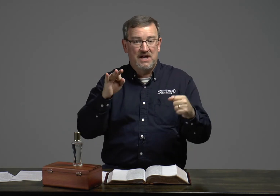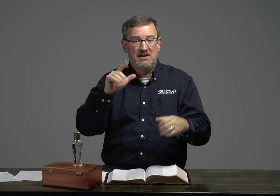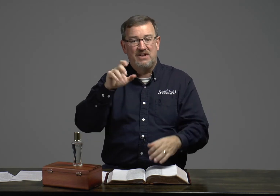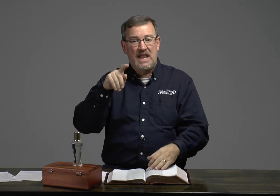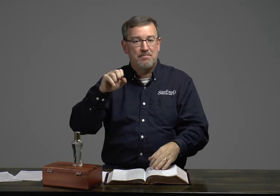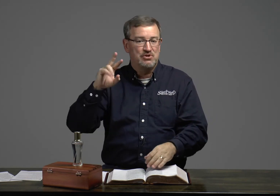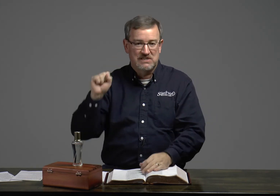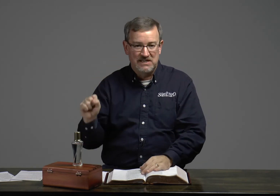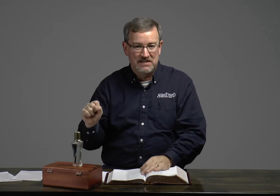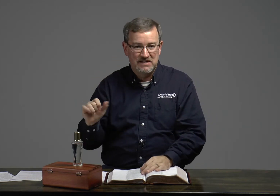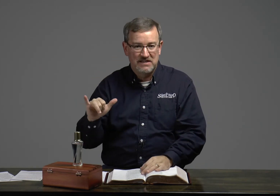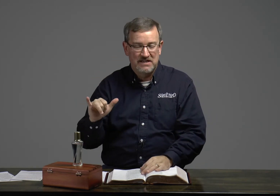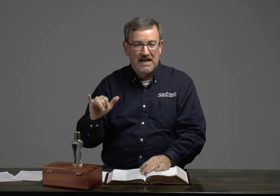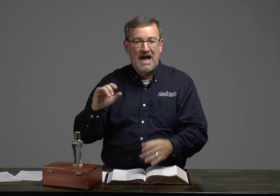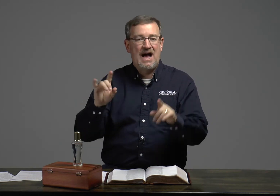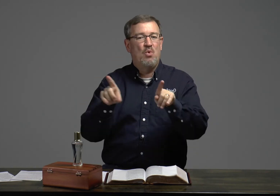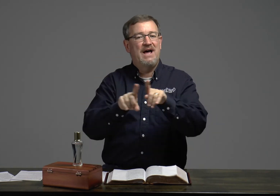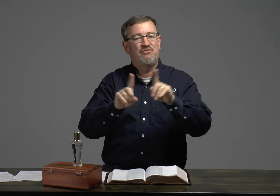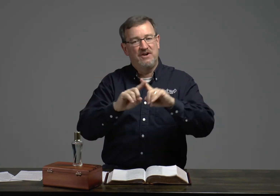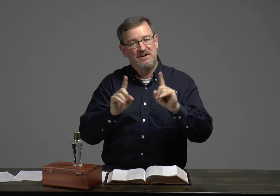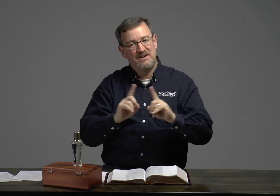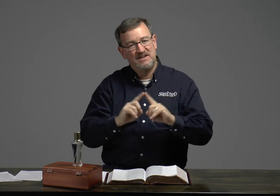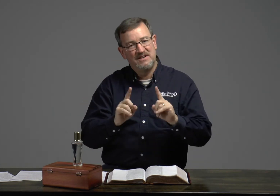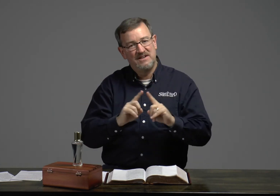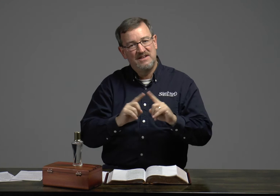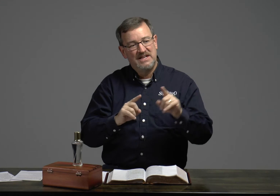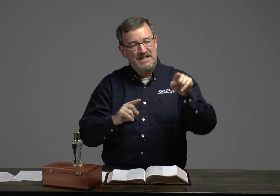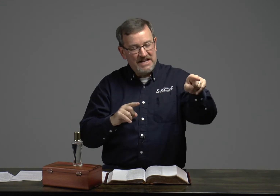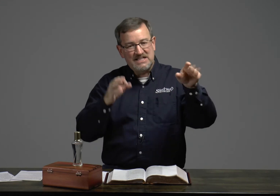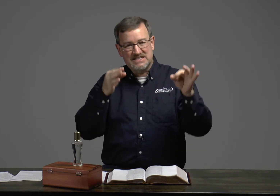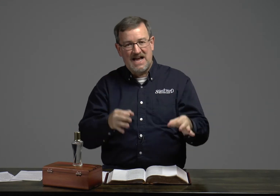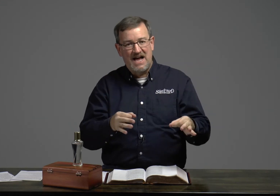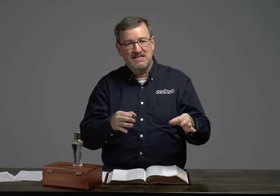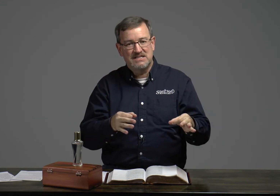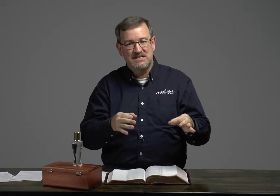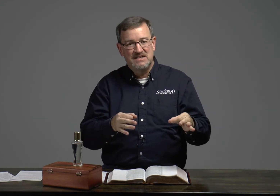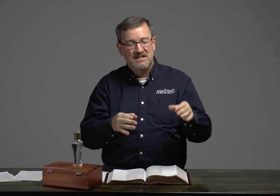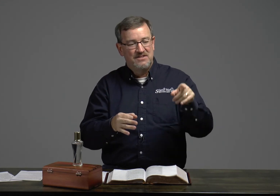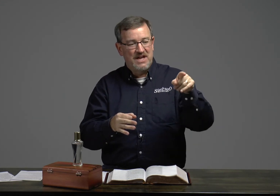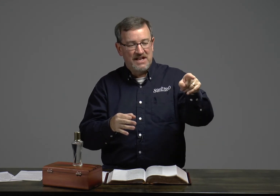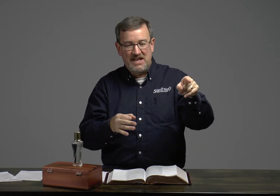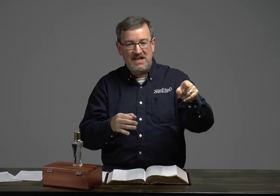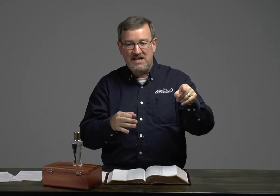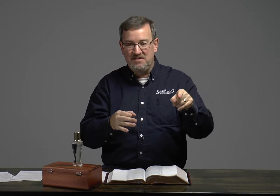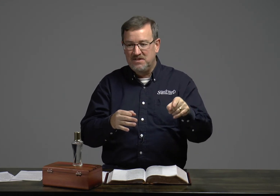of leprosy. However, he decides that he